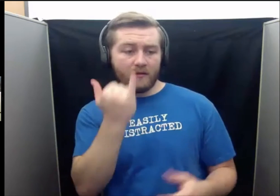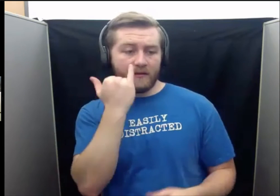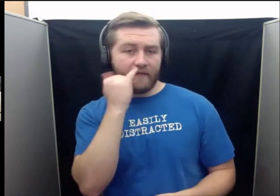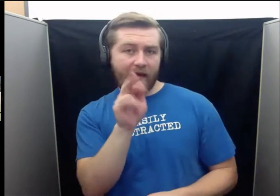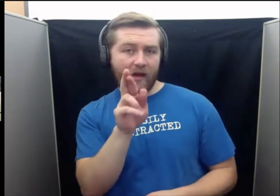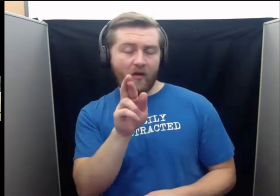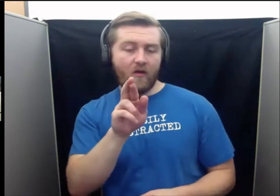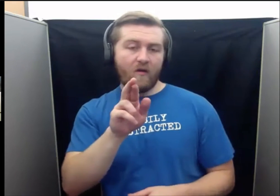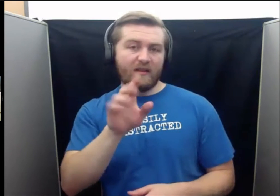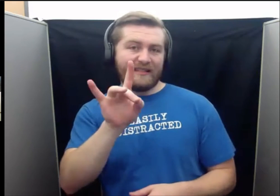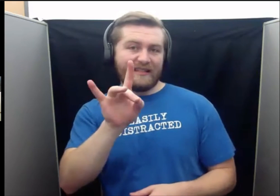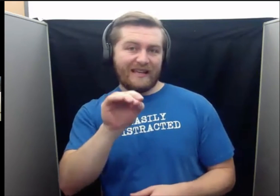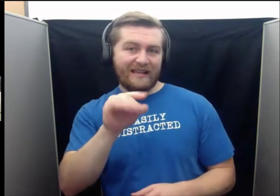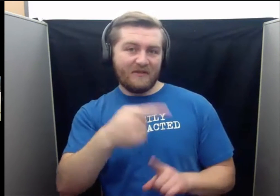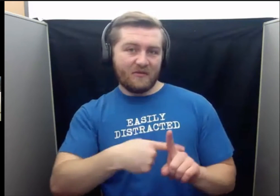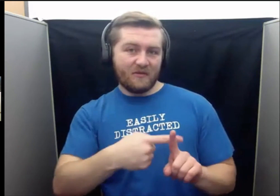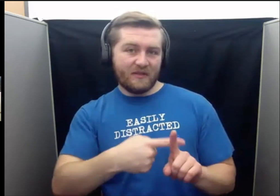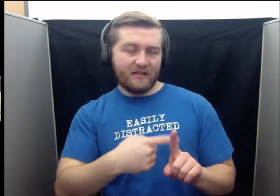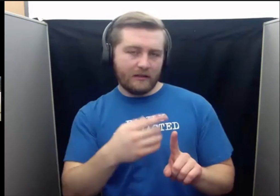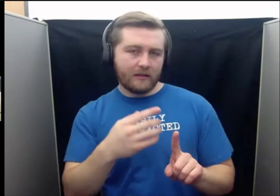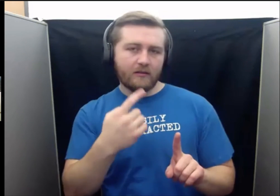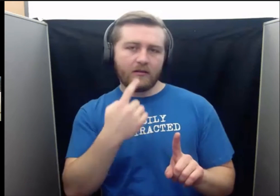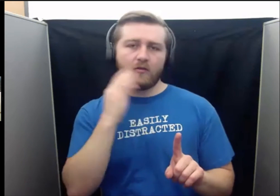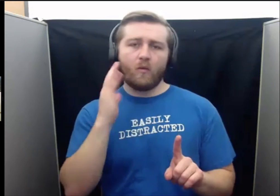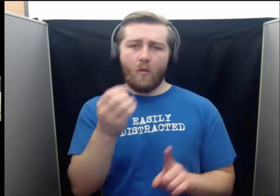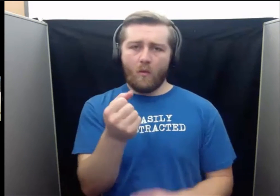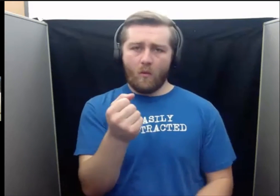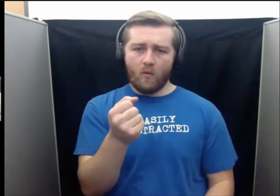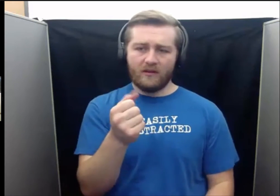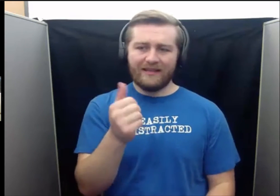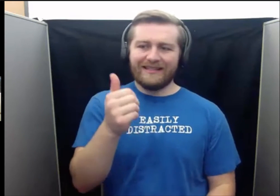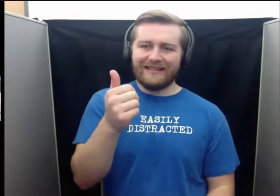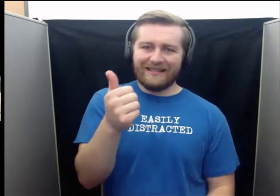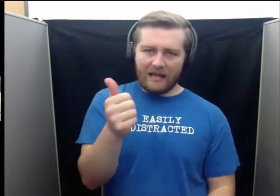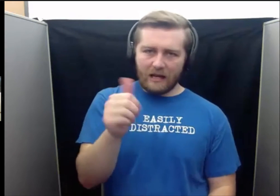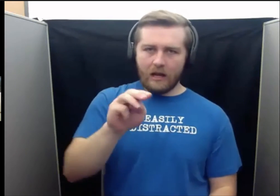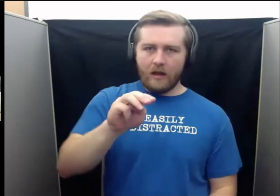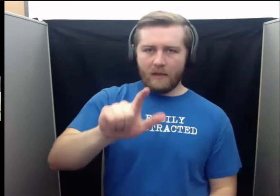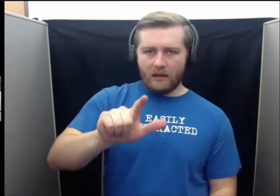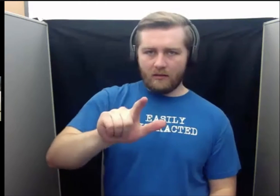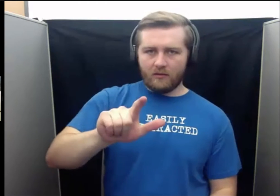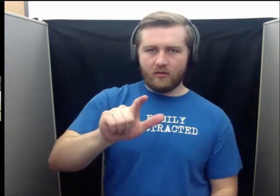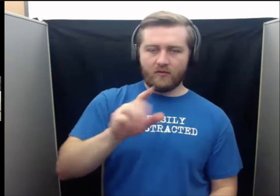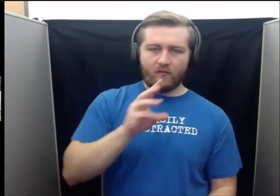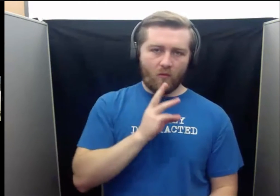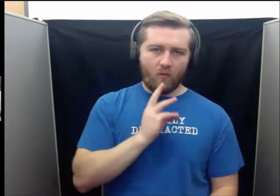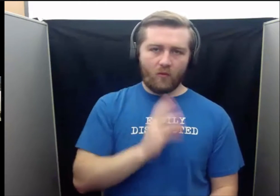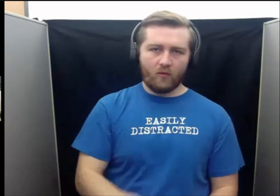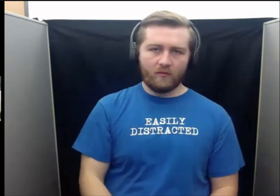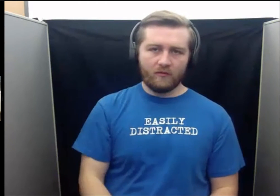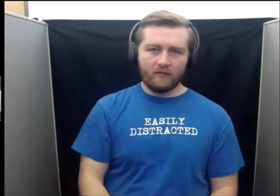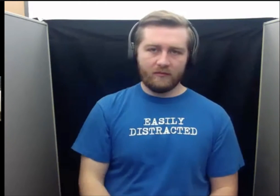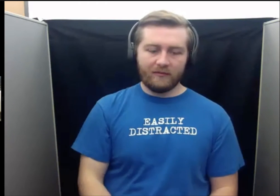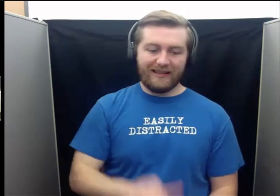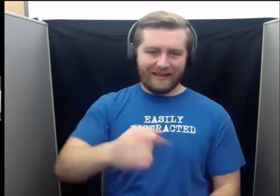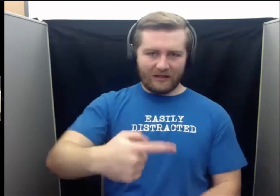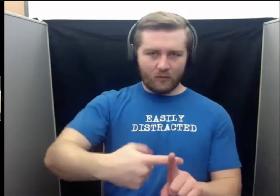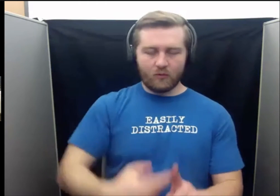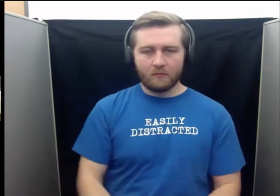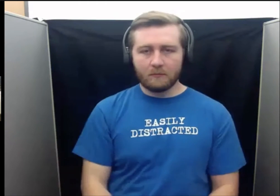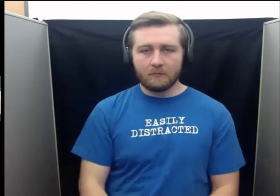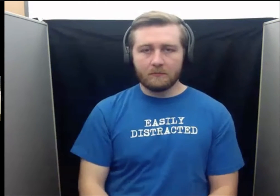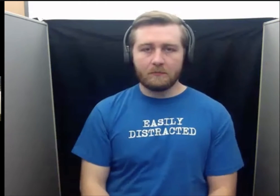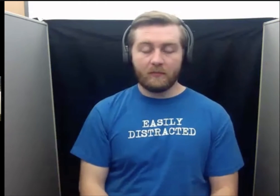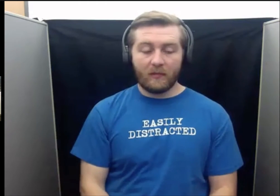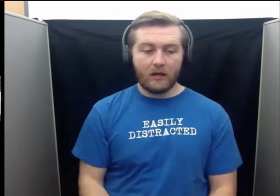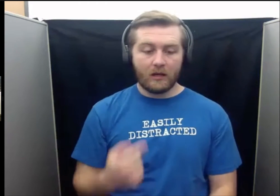10 milliliters of water. At 80 degrees, this box will hold 10 milliliters of water. Now, and I measure,